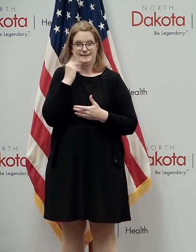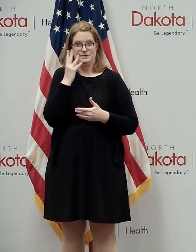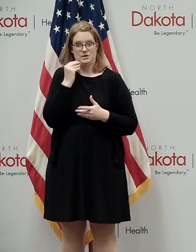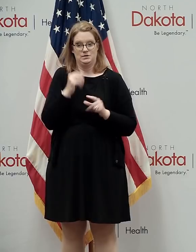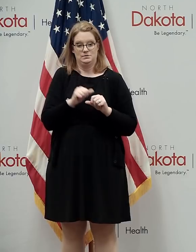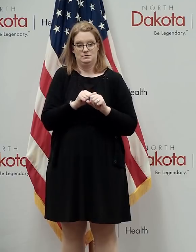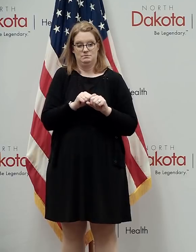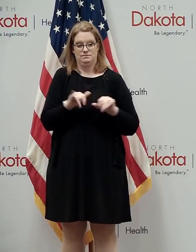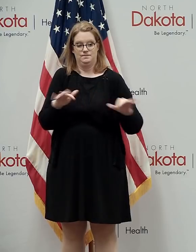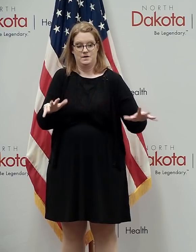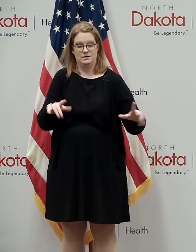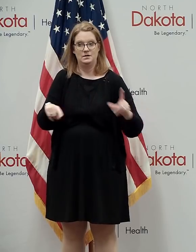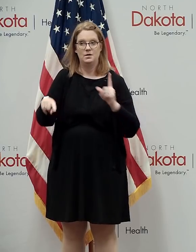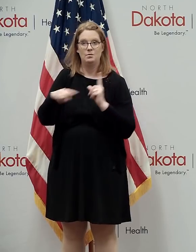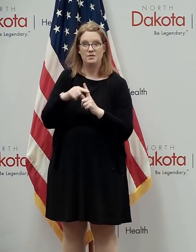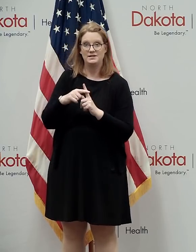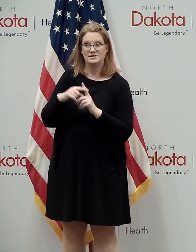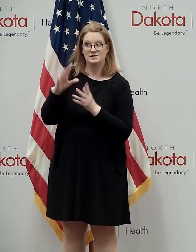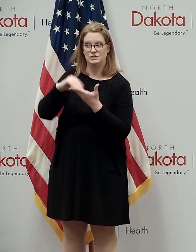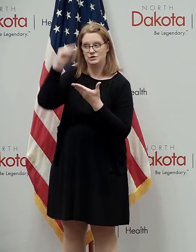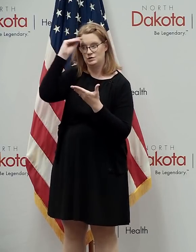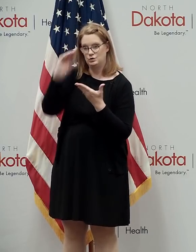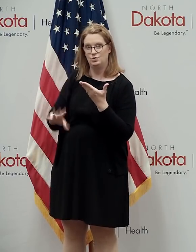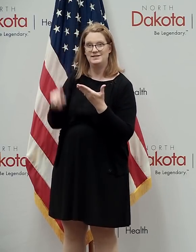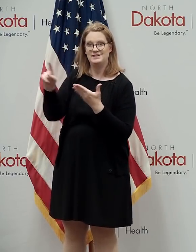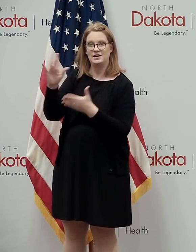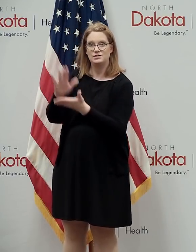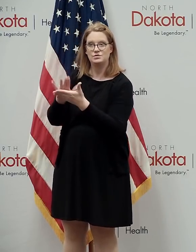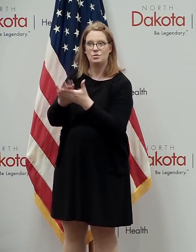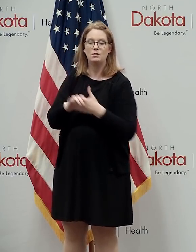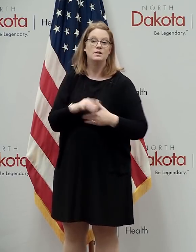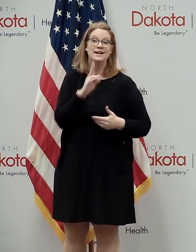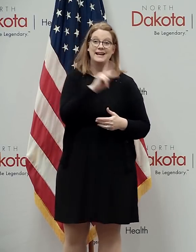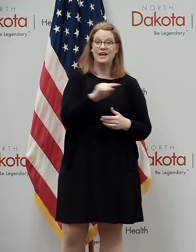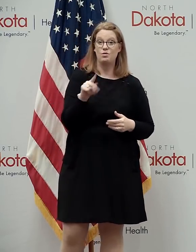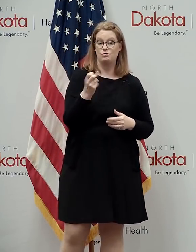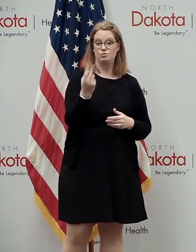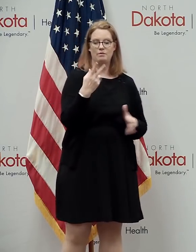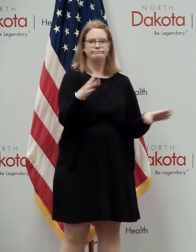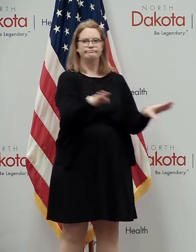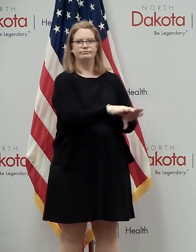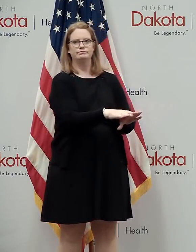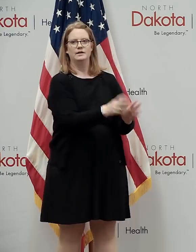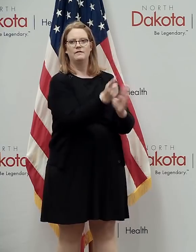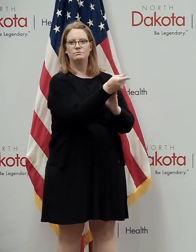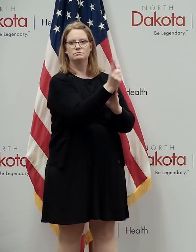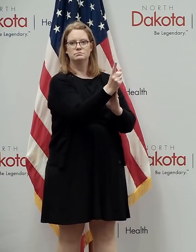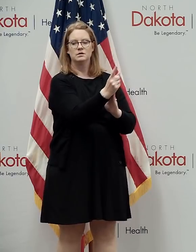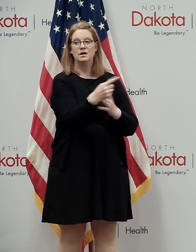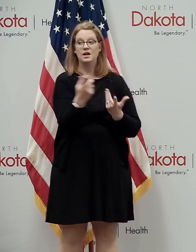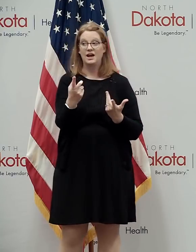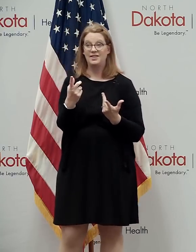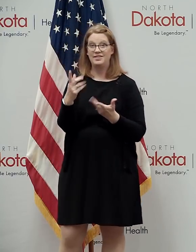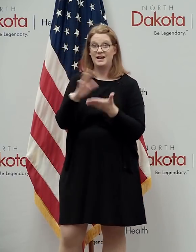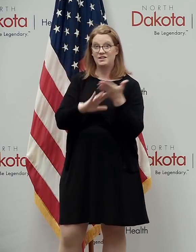students in school. I mean, K-12, we disbanded almost immediately, and higher education was all on spring break. That's